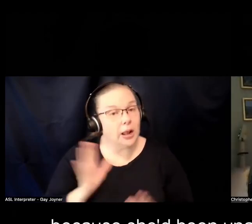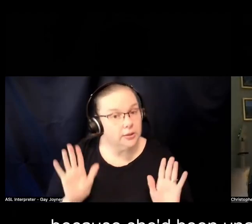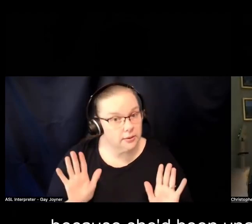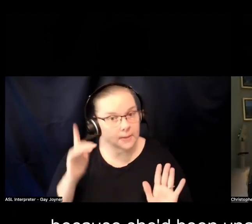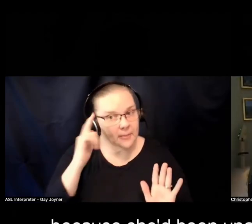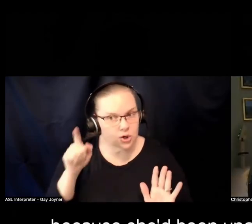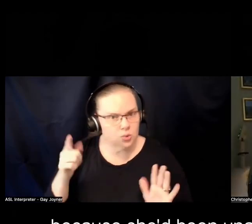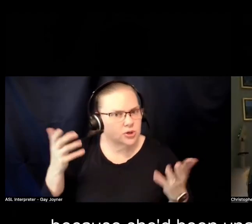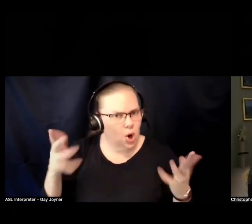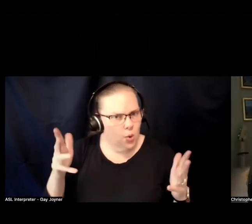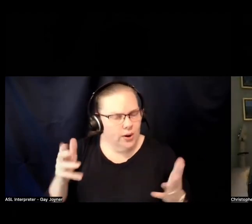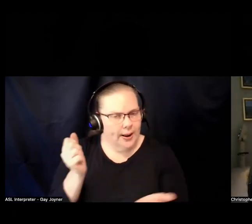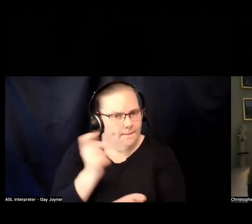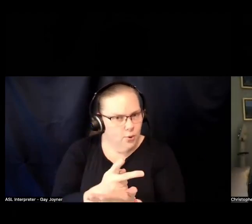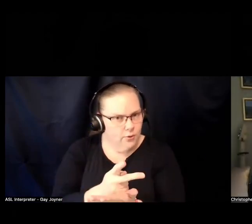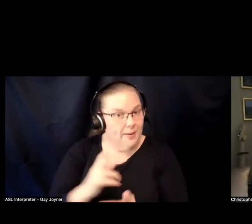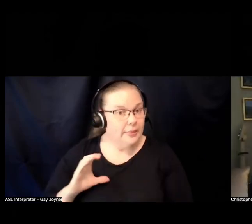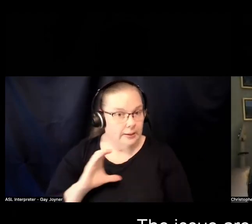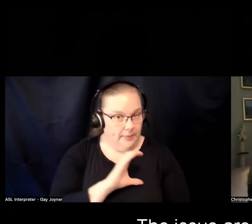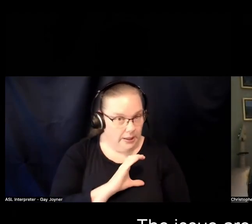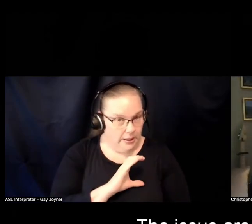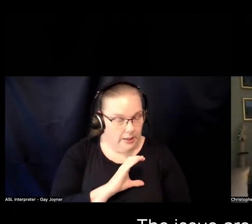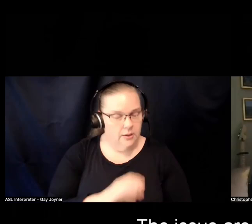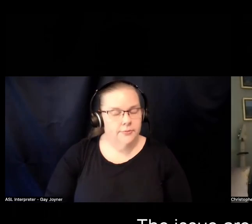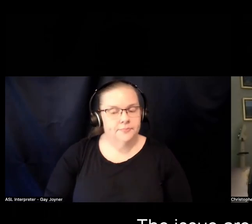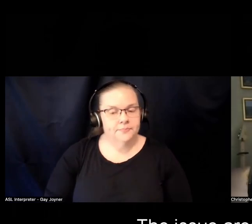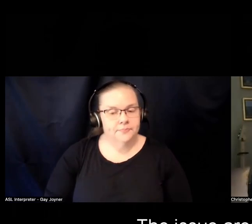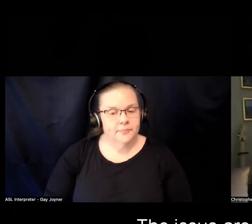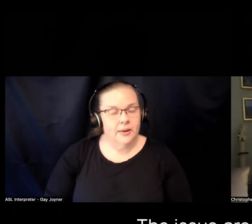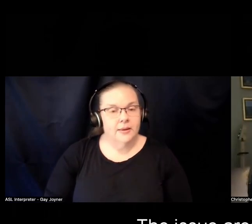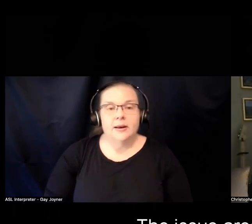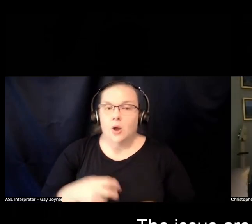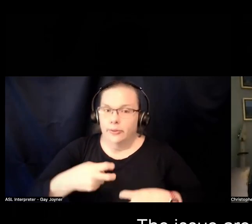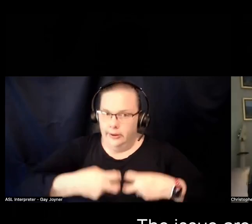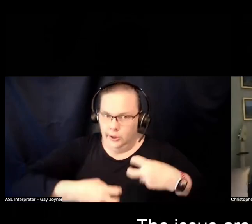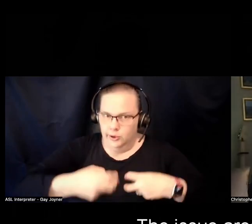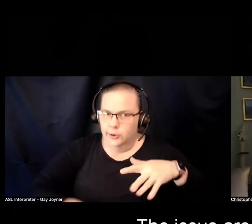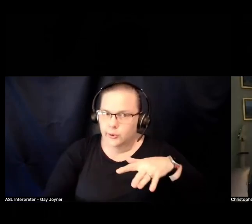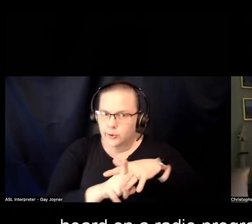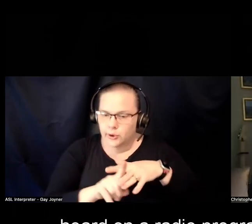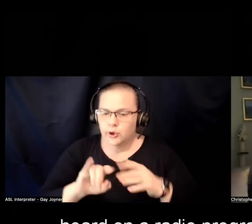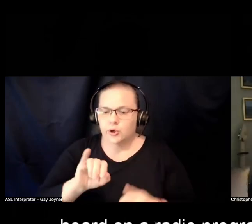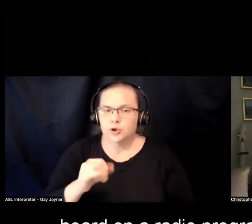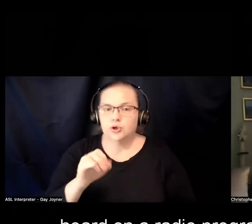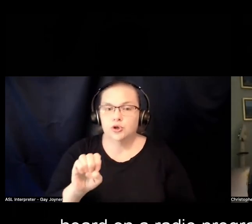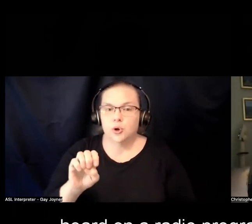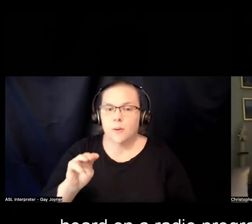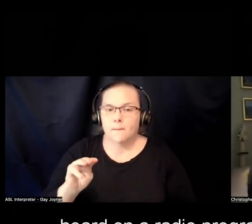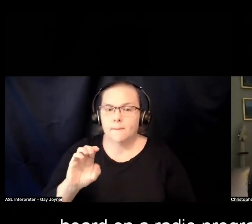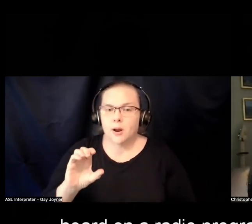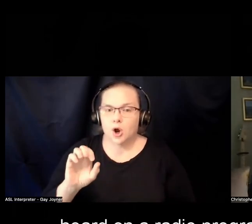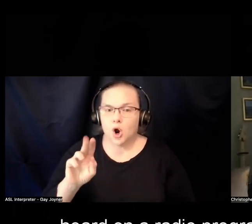been unanimously approved by the committee. The issue arose when Senator Joe McCarthy heard